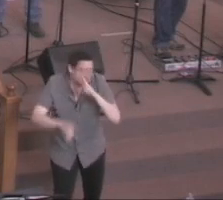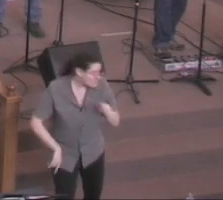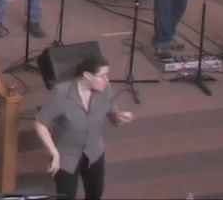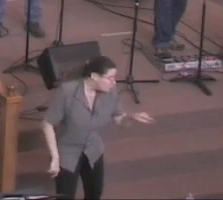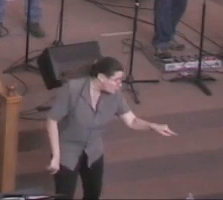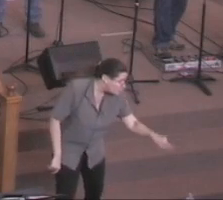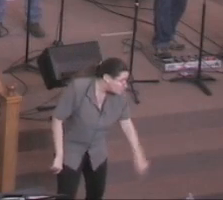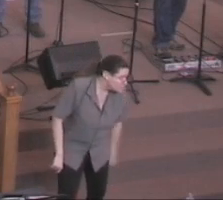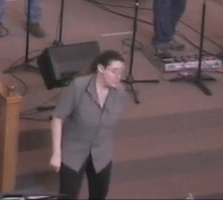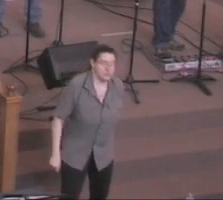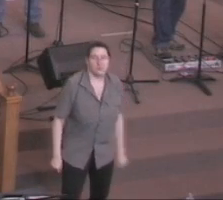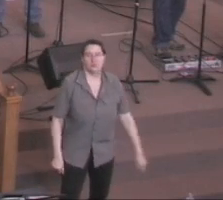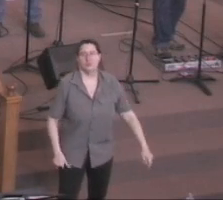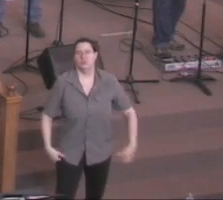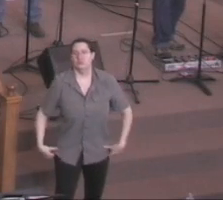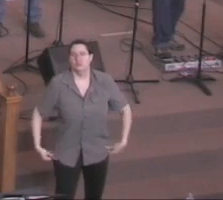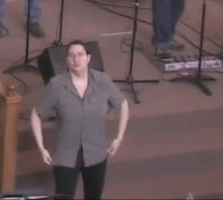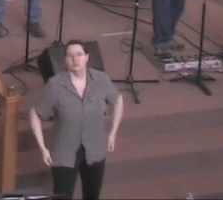me.